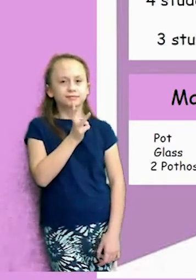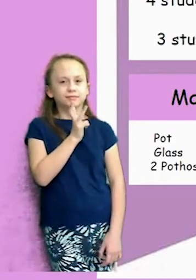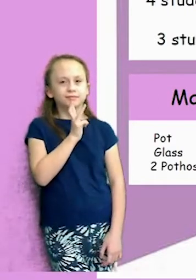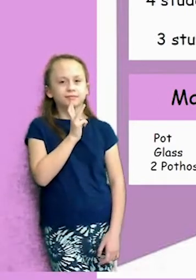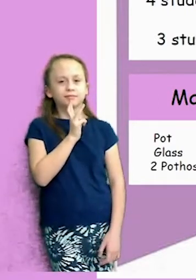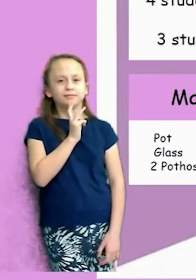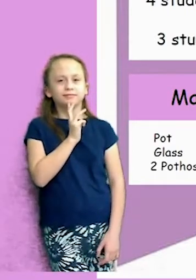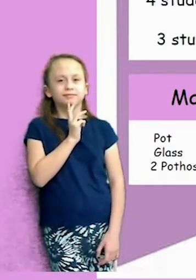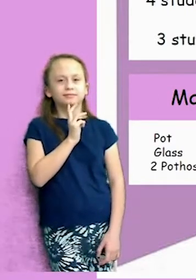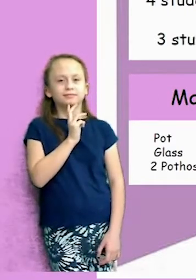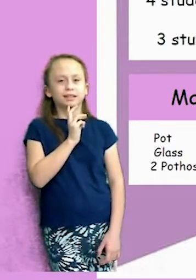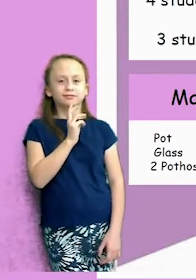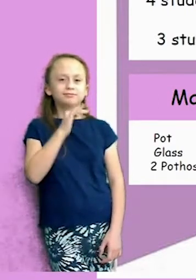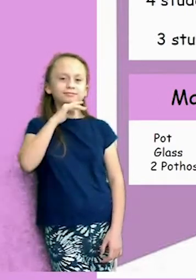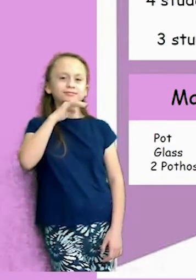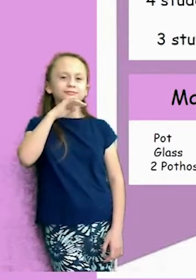water,